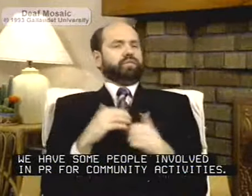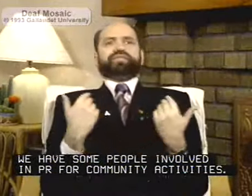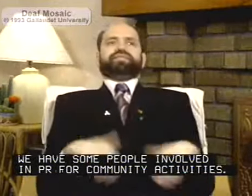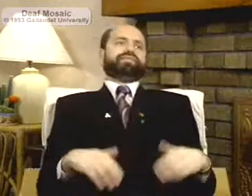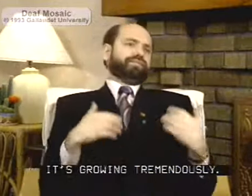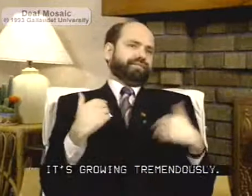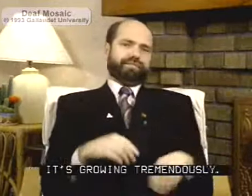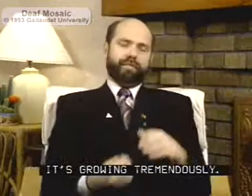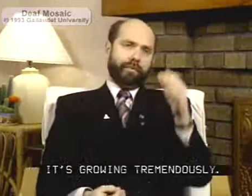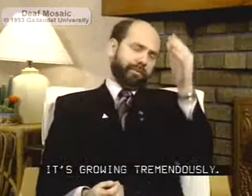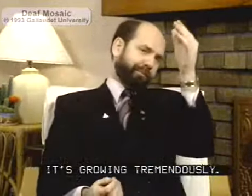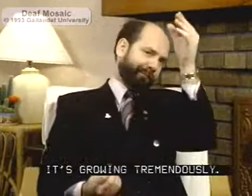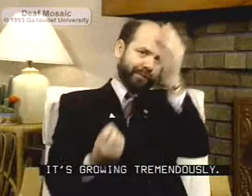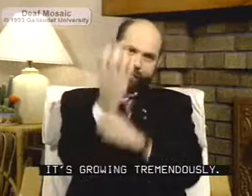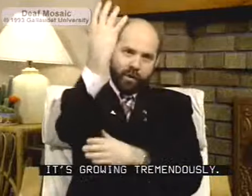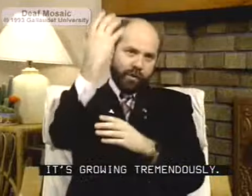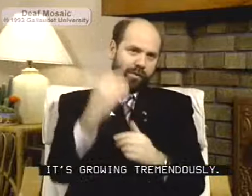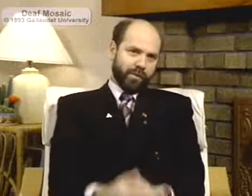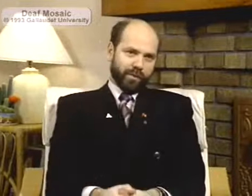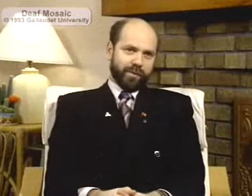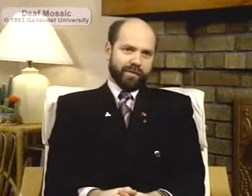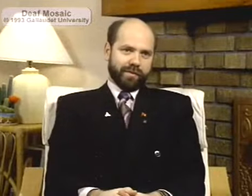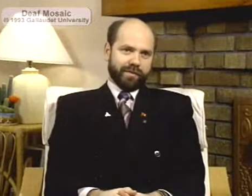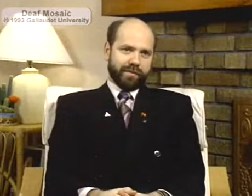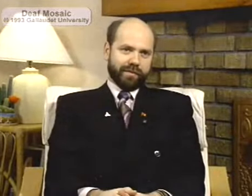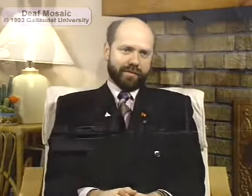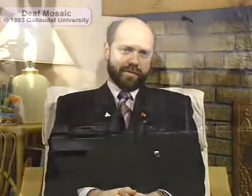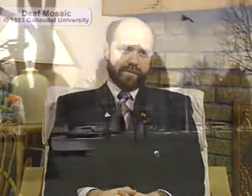activities. It's growing tremendously.